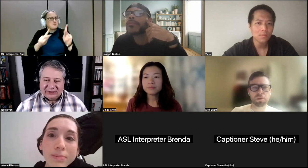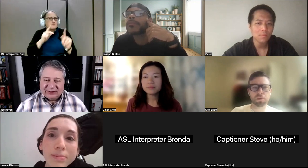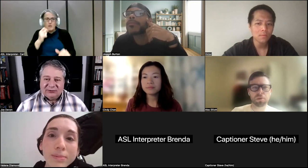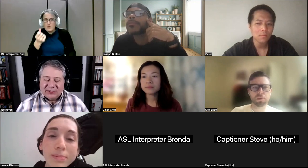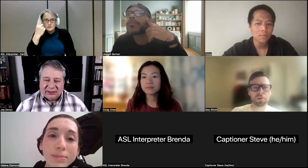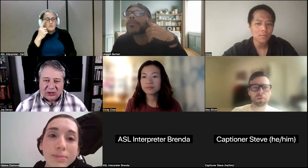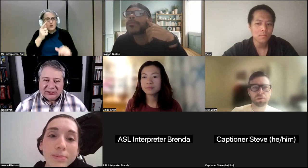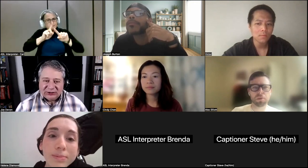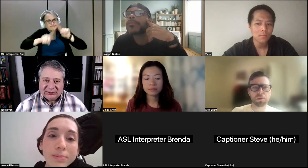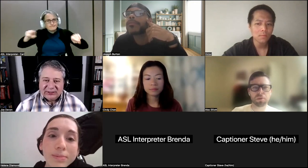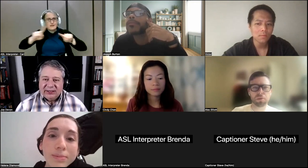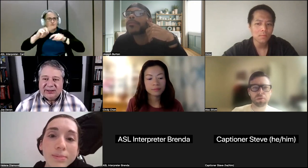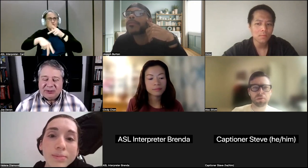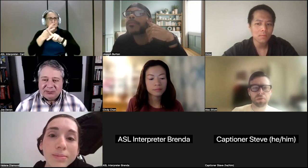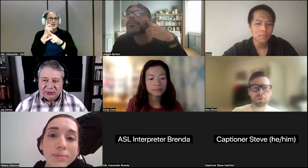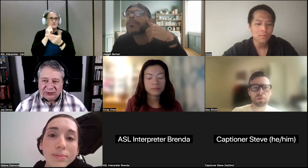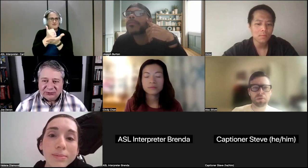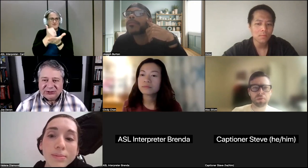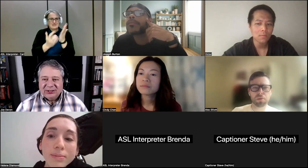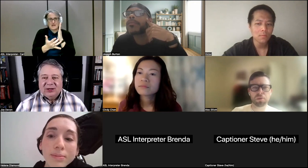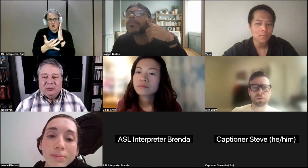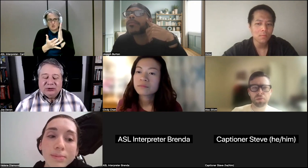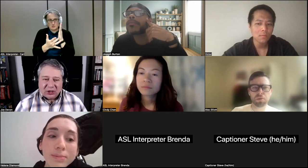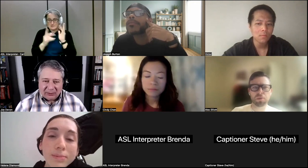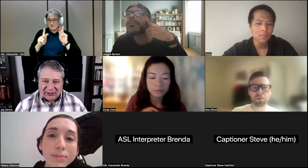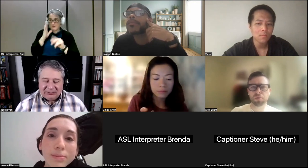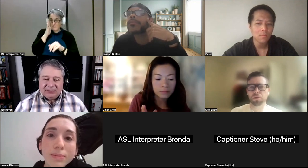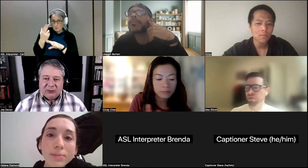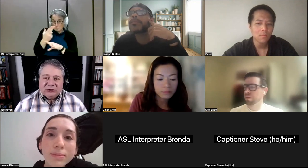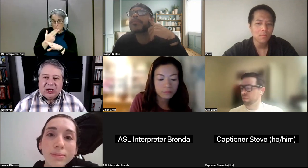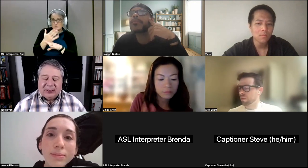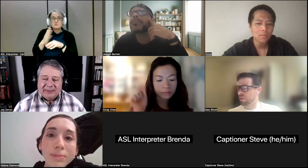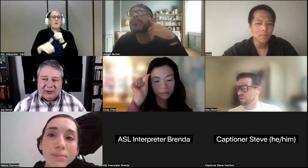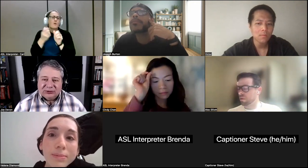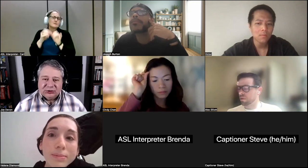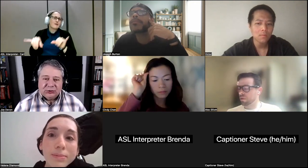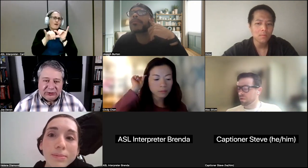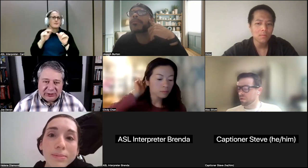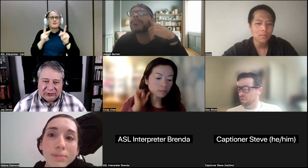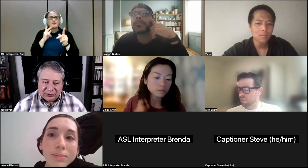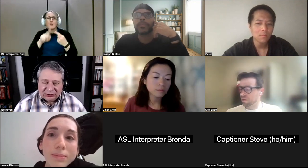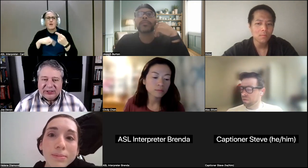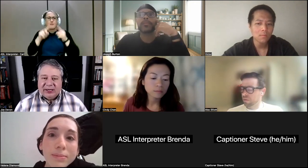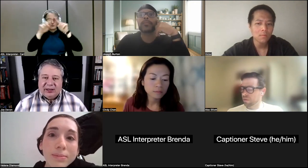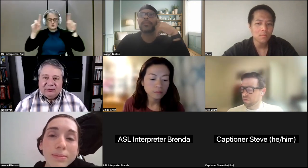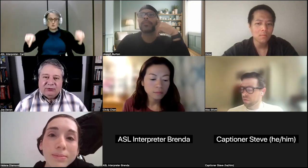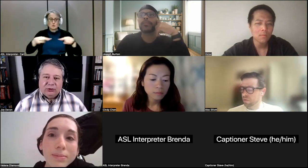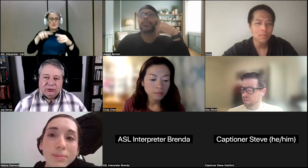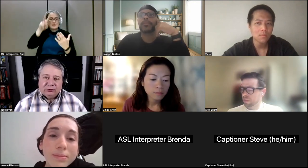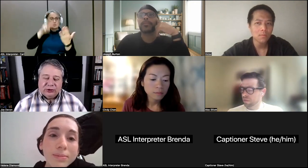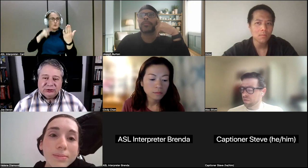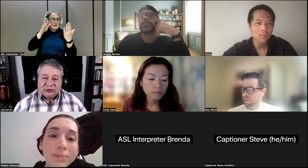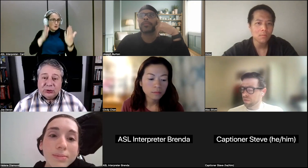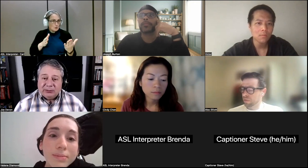of assistive technologies that people use. Most commonly, people will talk about screen readers